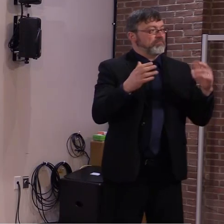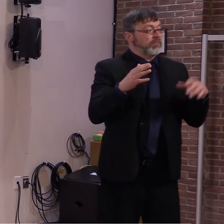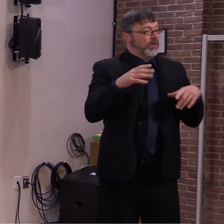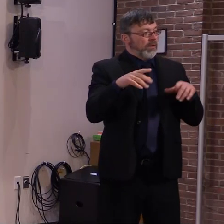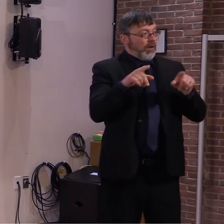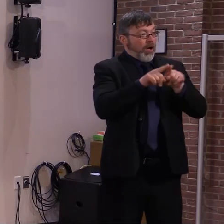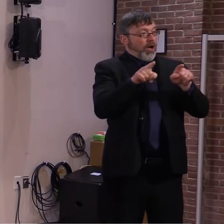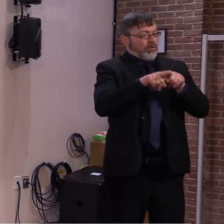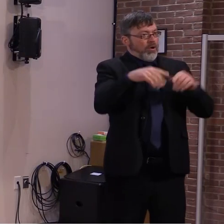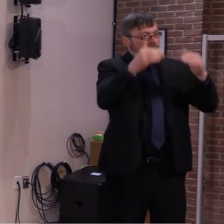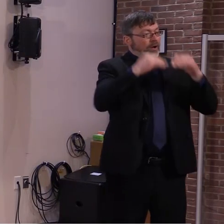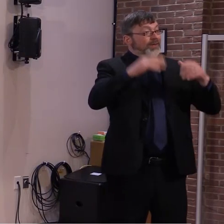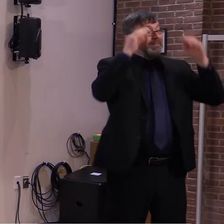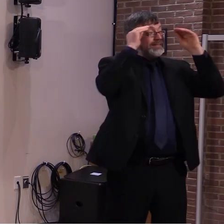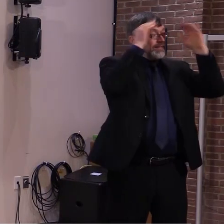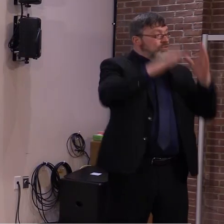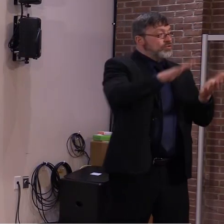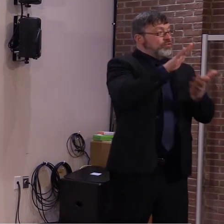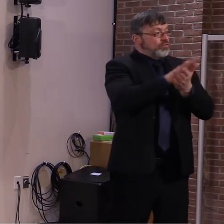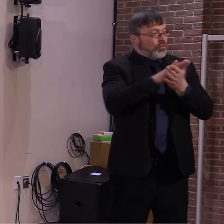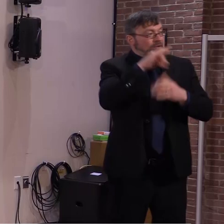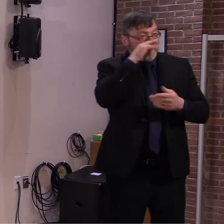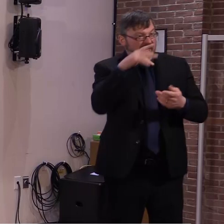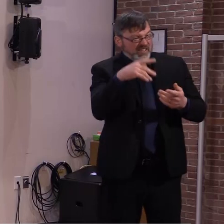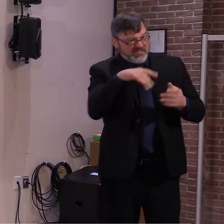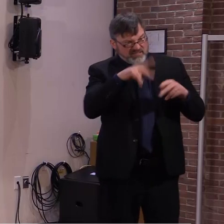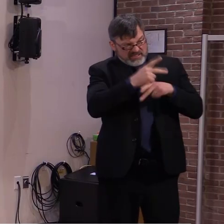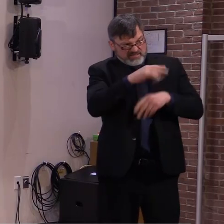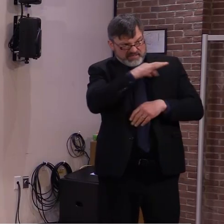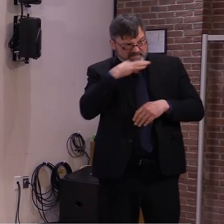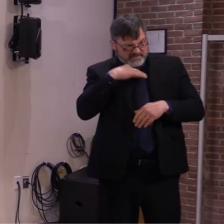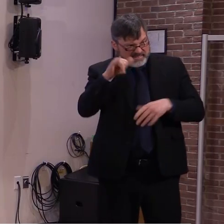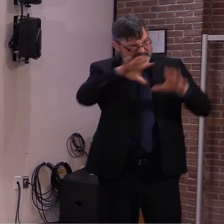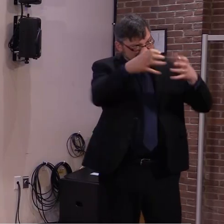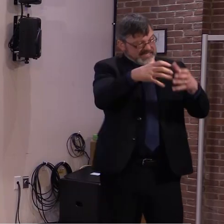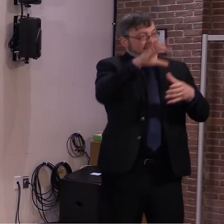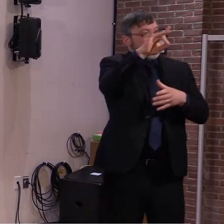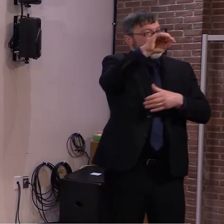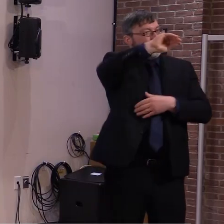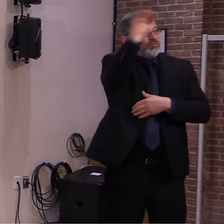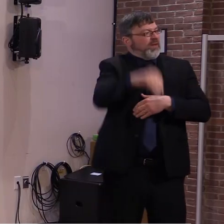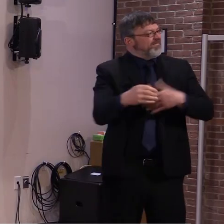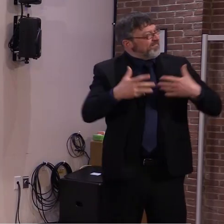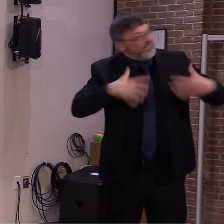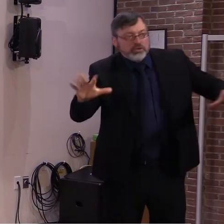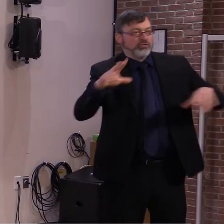staff have made appointments or received a vaccine.